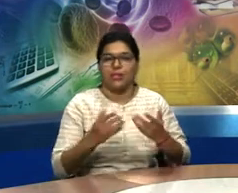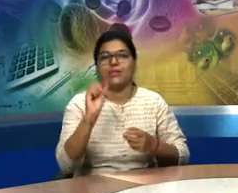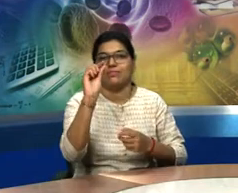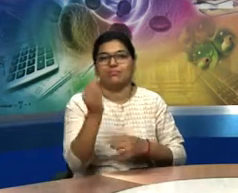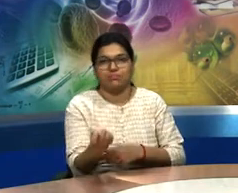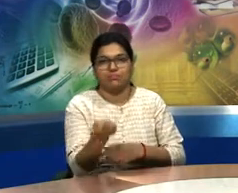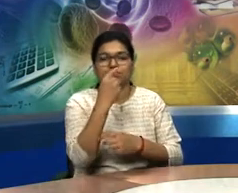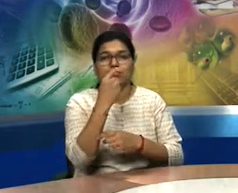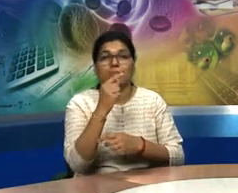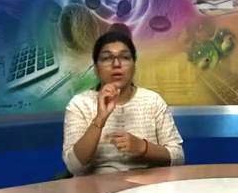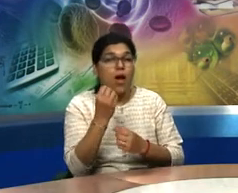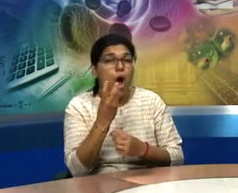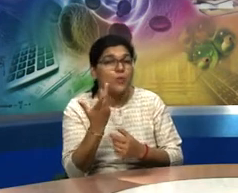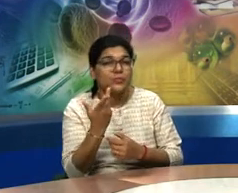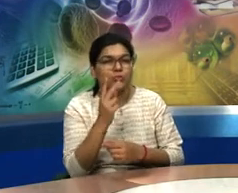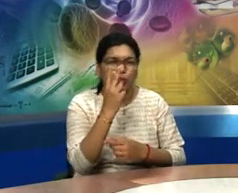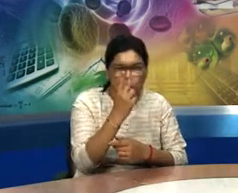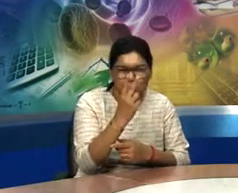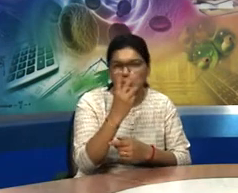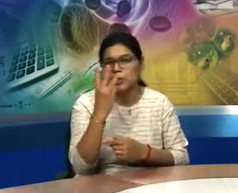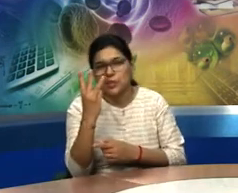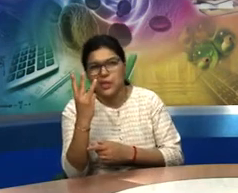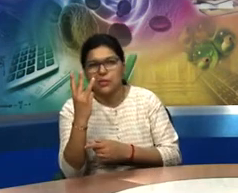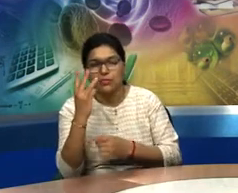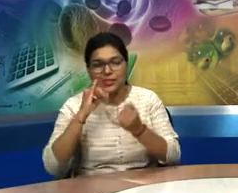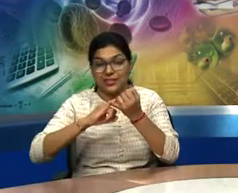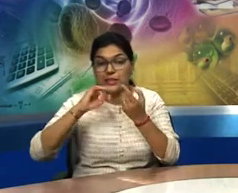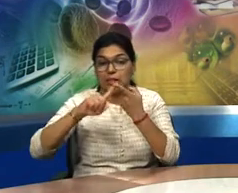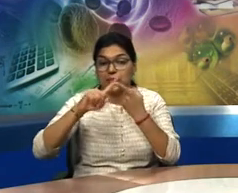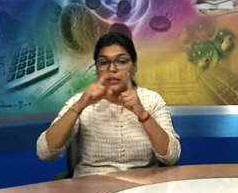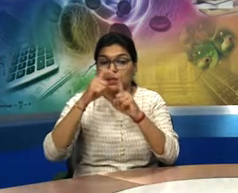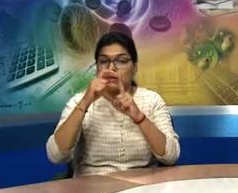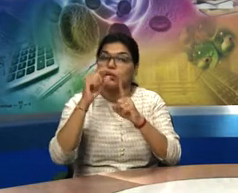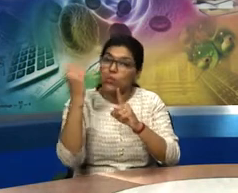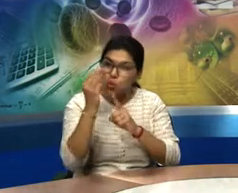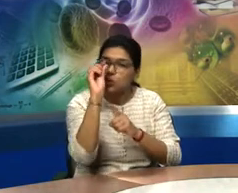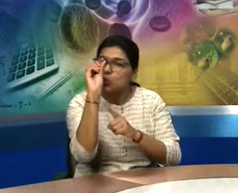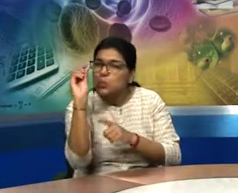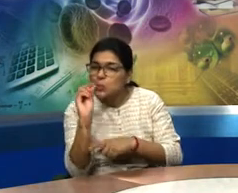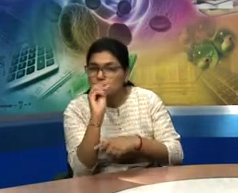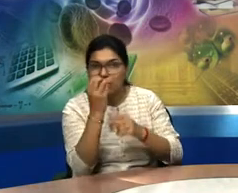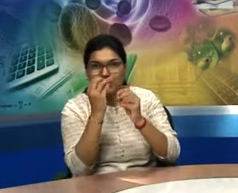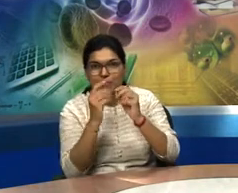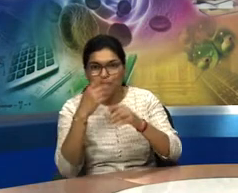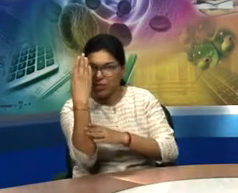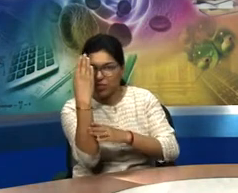So, we both swallowed 2 or 3 seeds of dhatura.